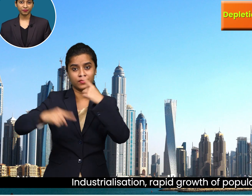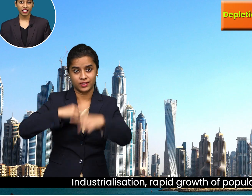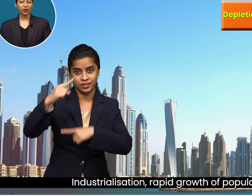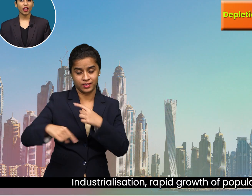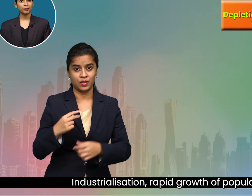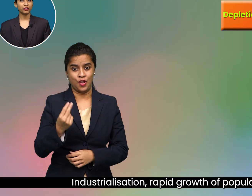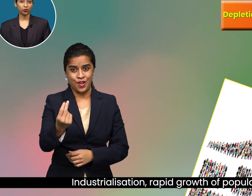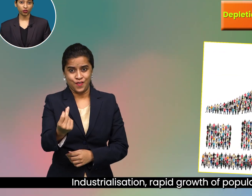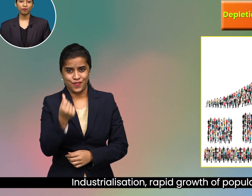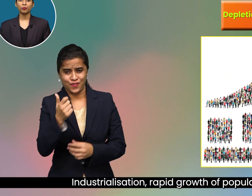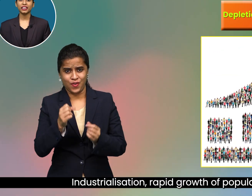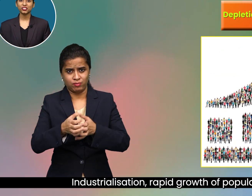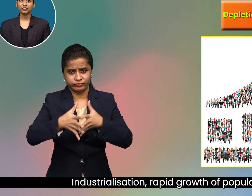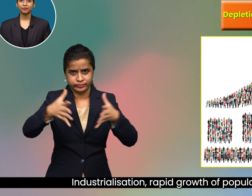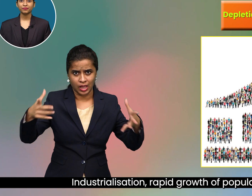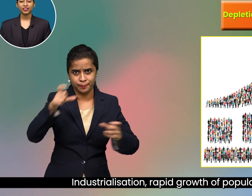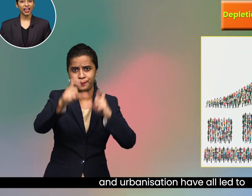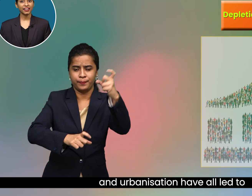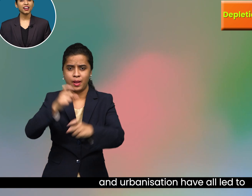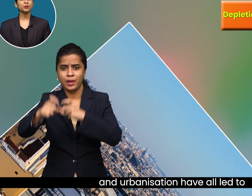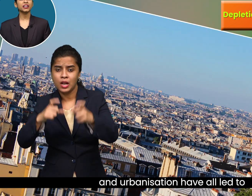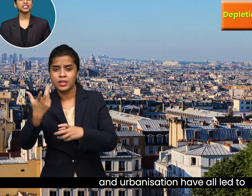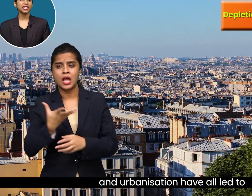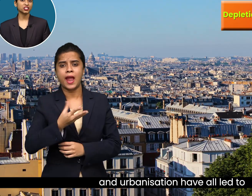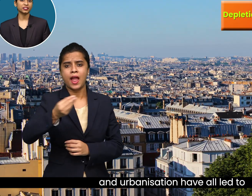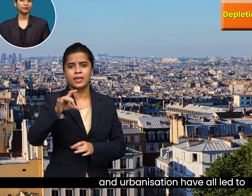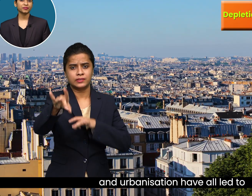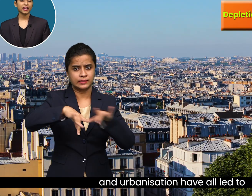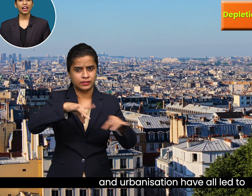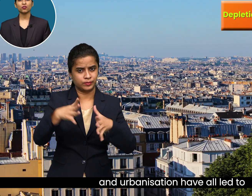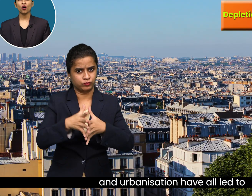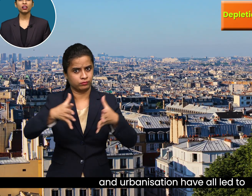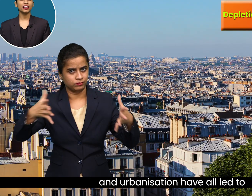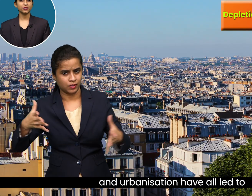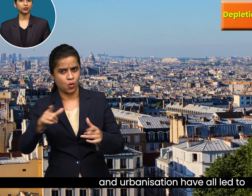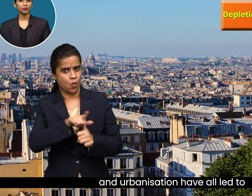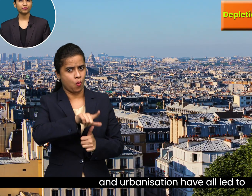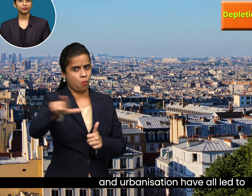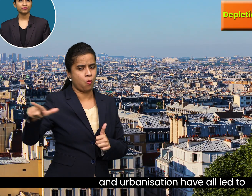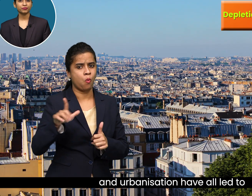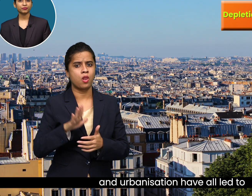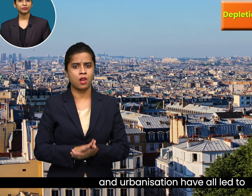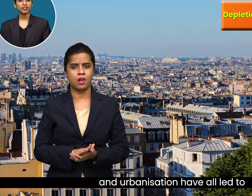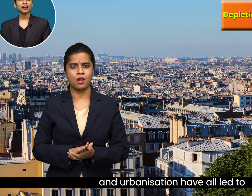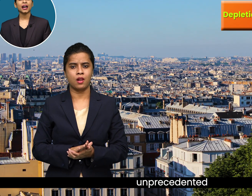Industrialization, rapid growth of population, and urbanization have all led to